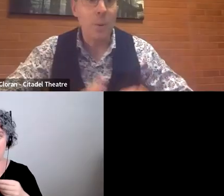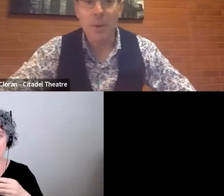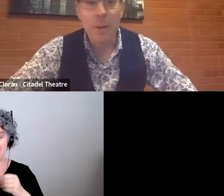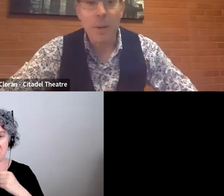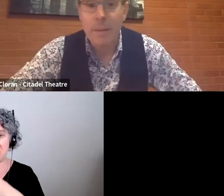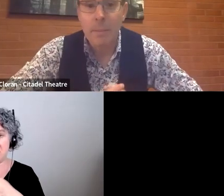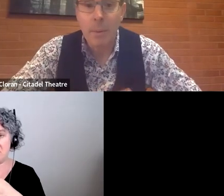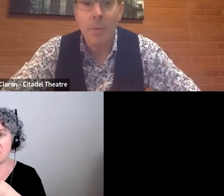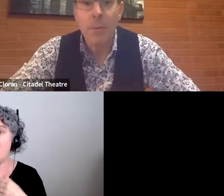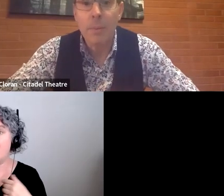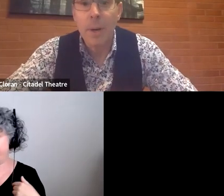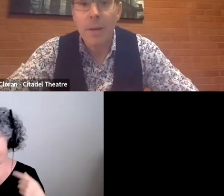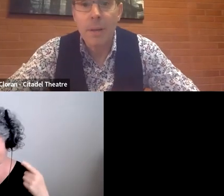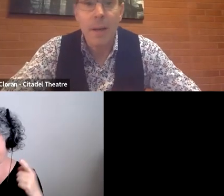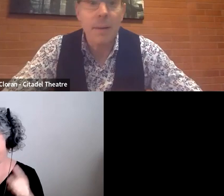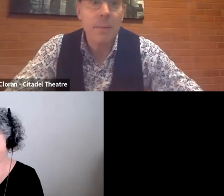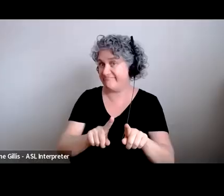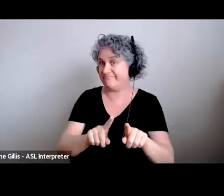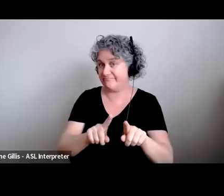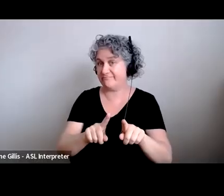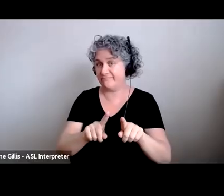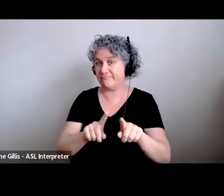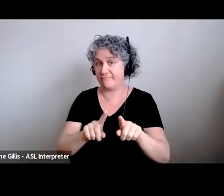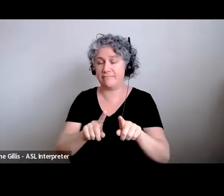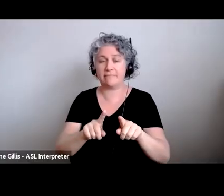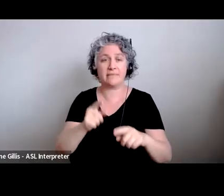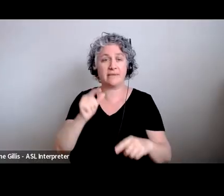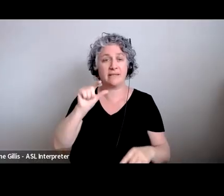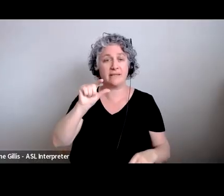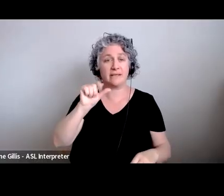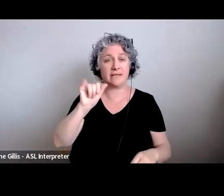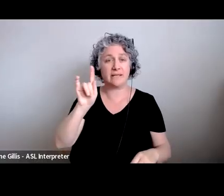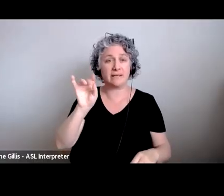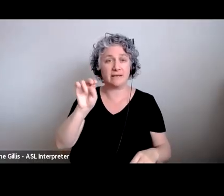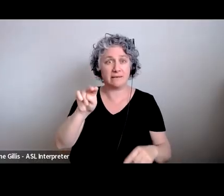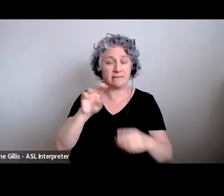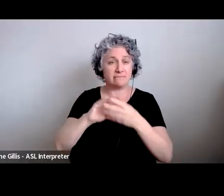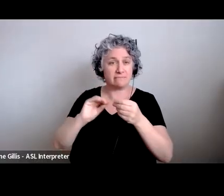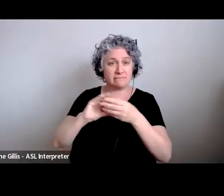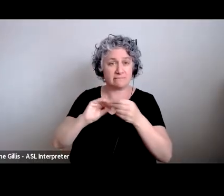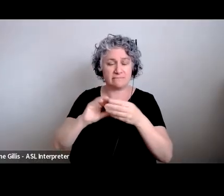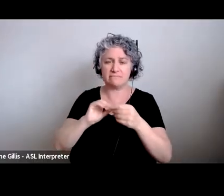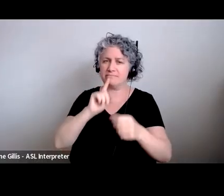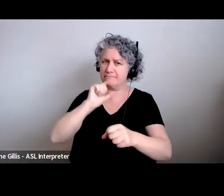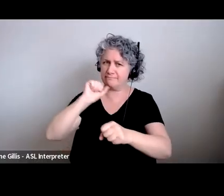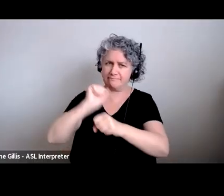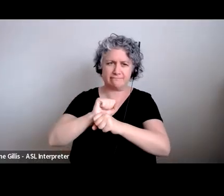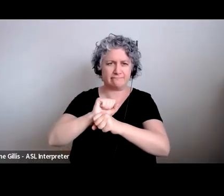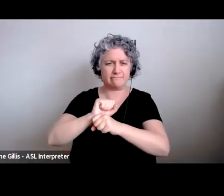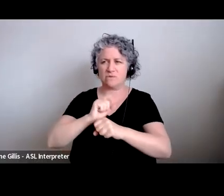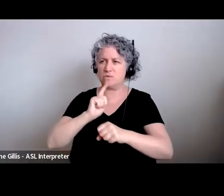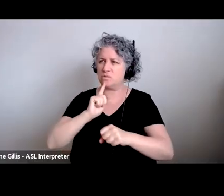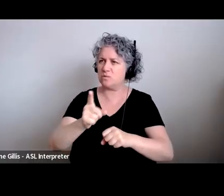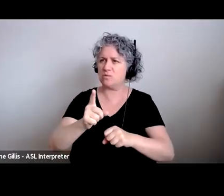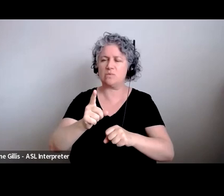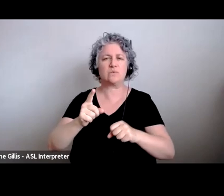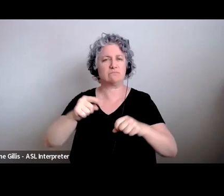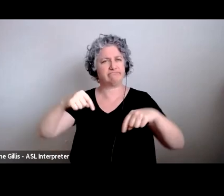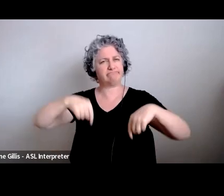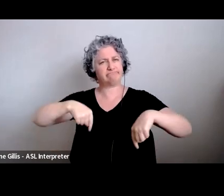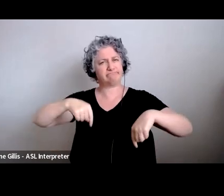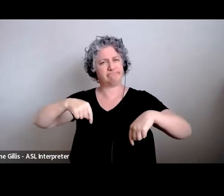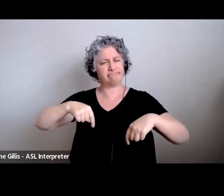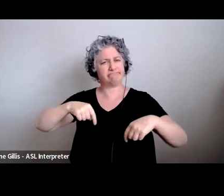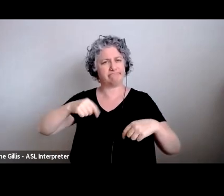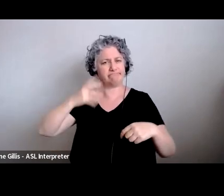I totally agree. I think both what Gideon and Edith have said is totally true, and what we're facing here as well.